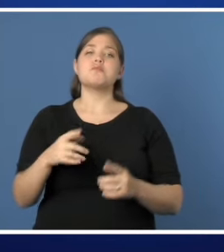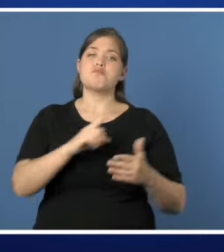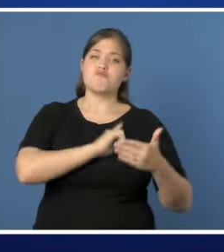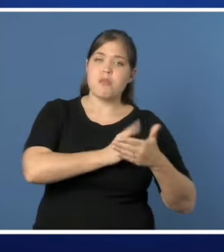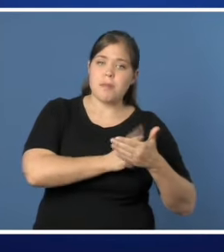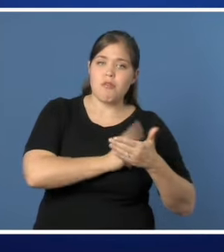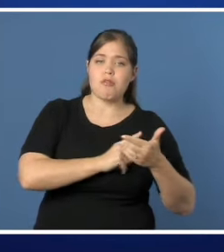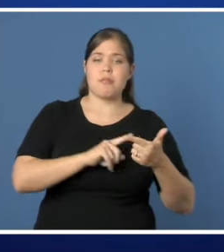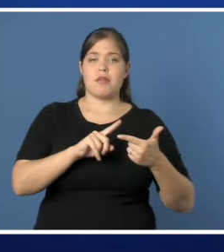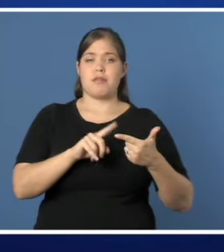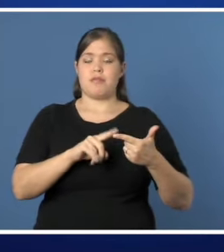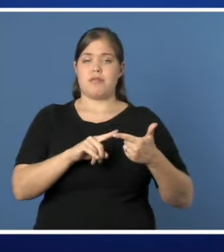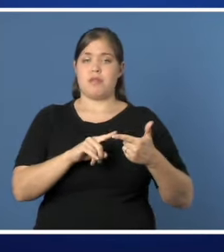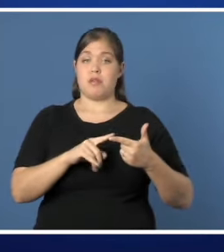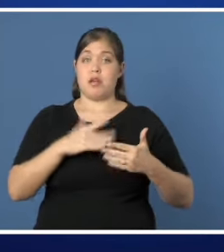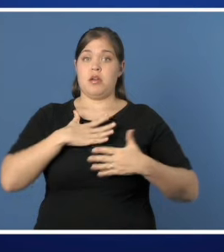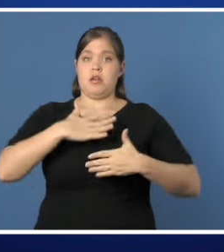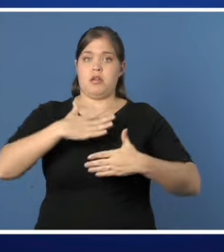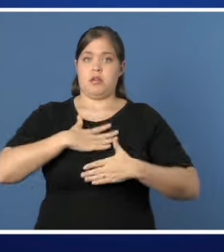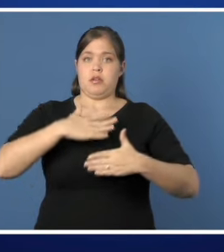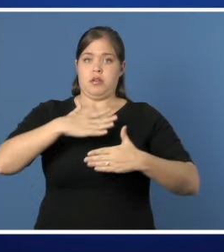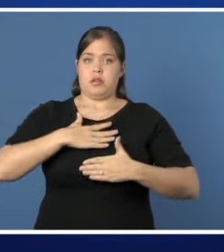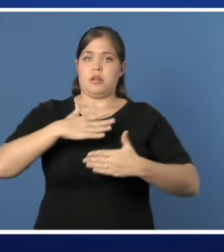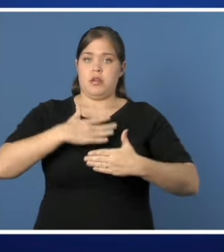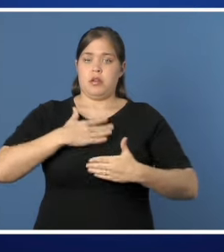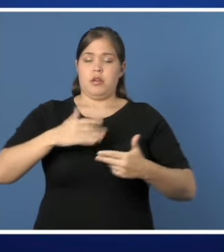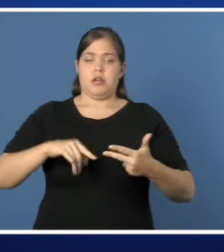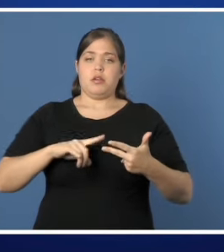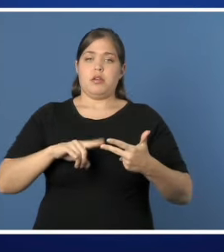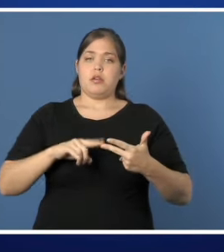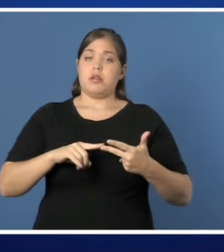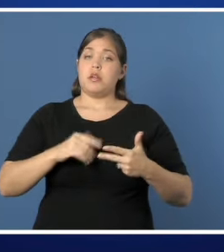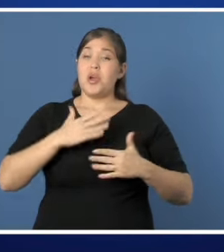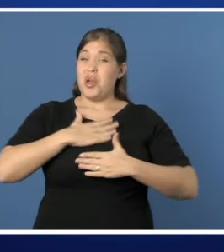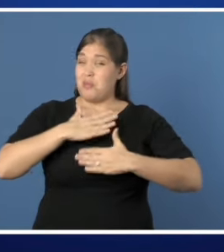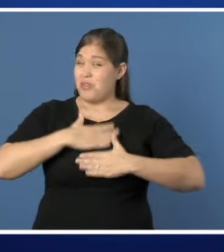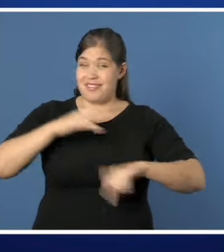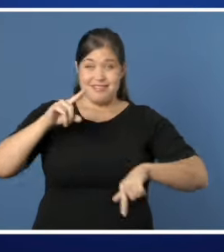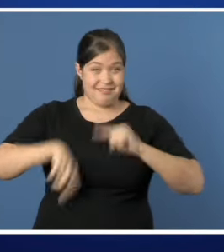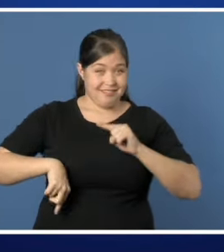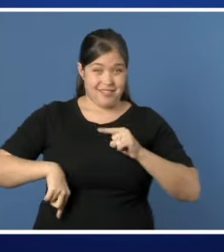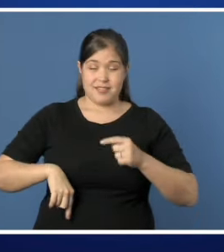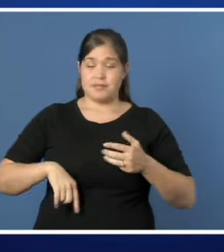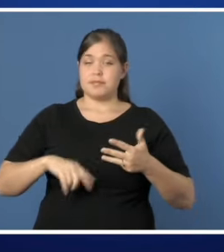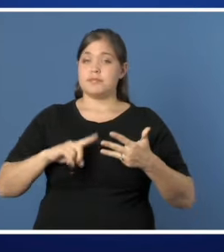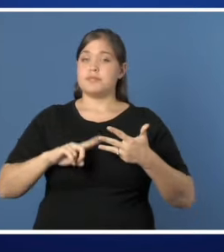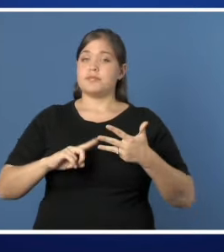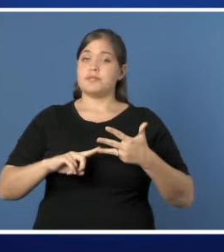Rapid heartbeat Increased respiratory rate Shortness of breath